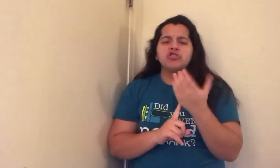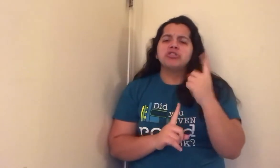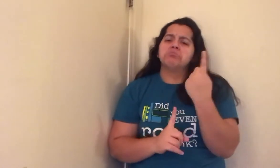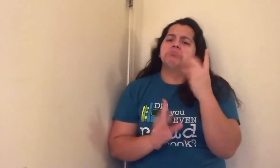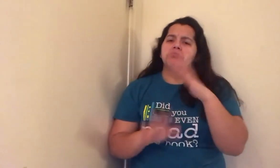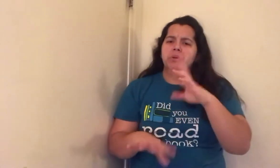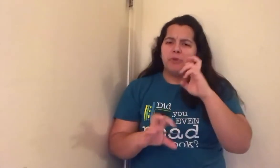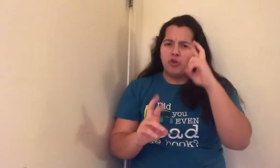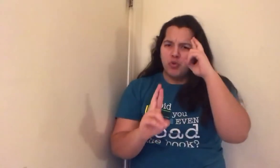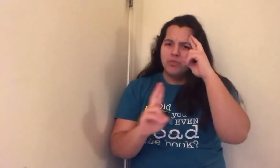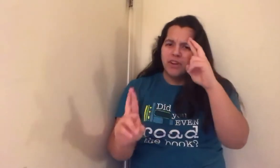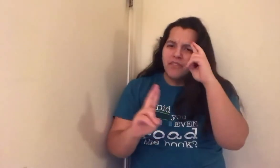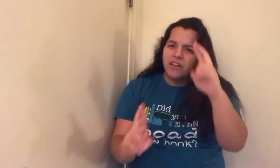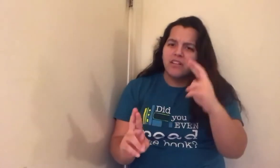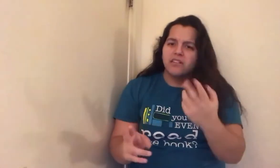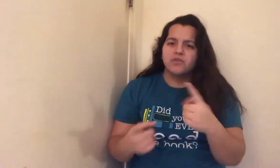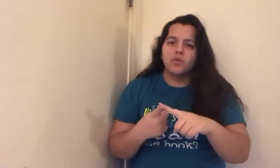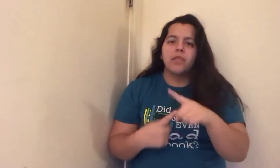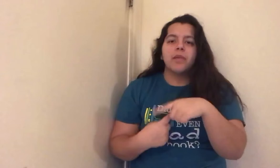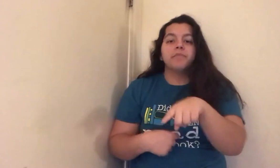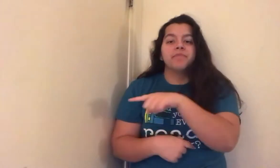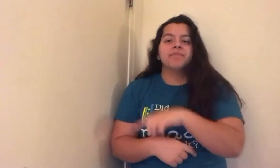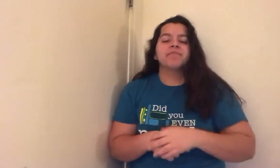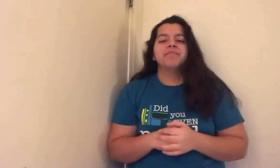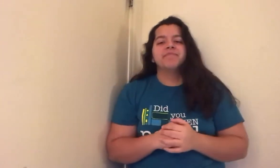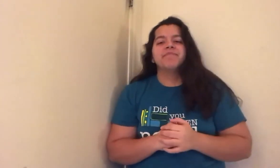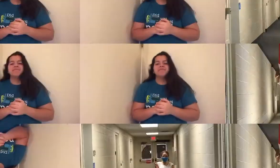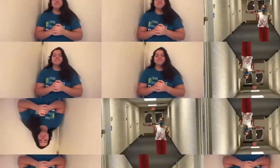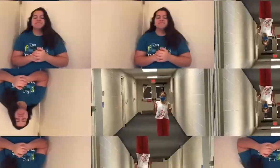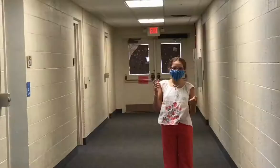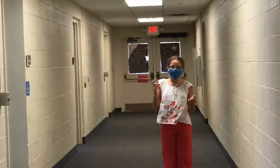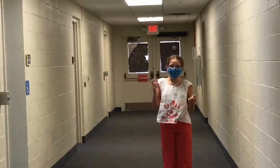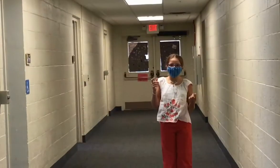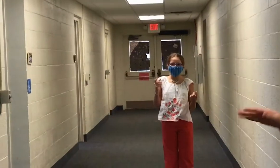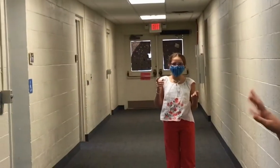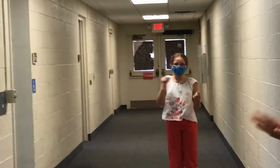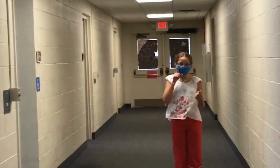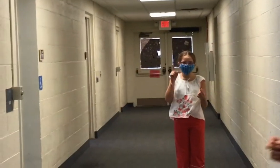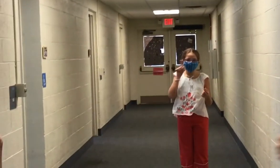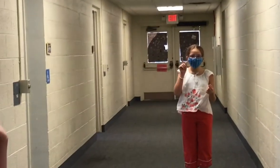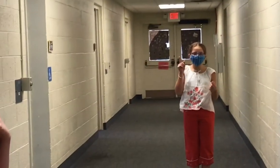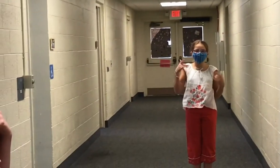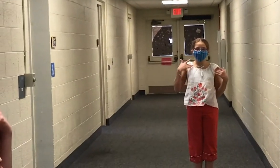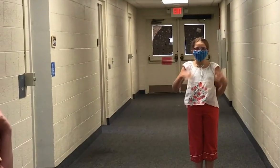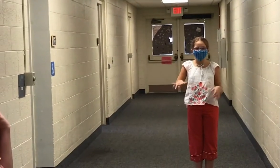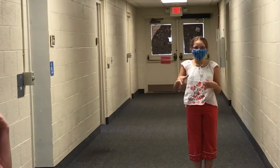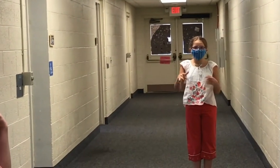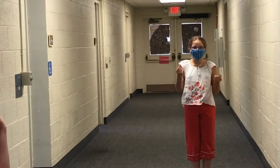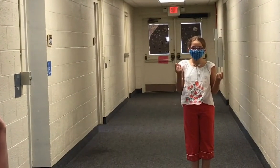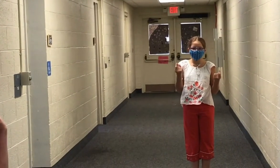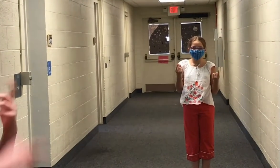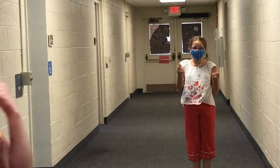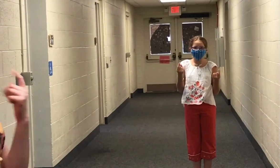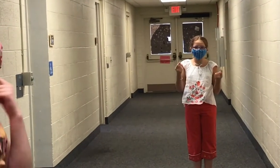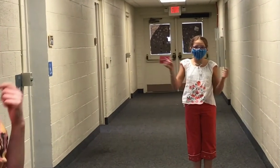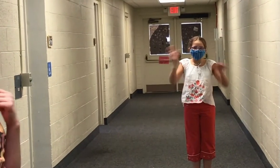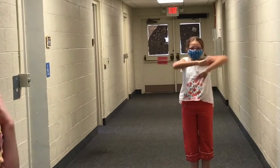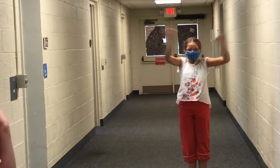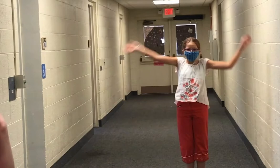and be respectful to them. It cuts to a student in the hallway at the Tucson campus. She begins to sign. Deaf Bing. We usually